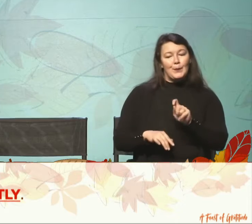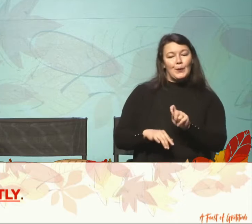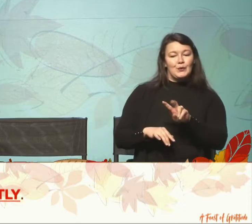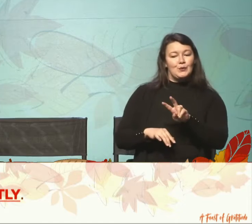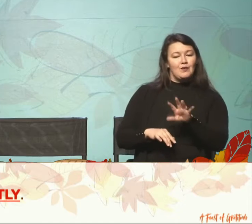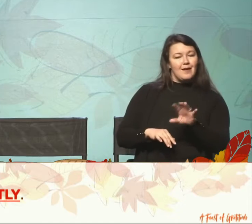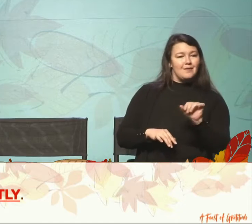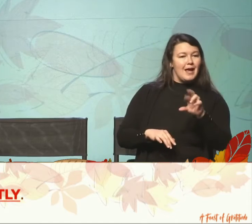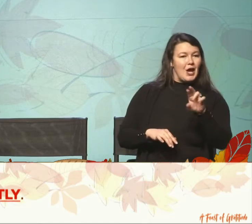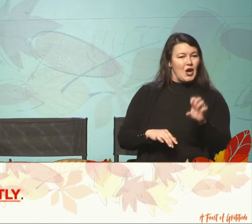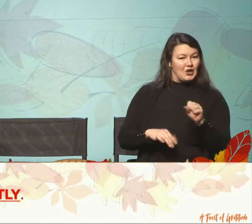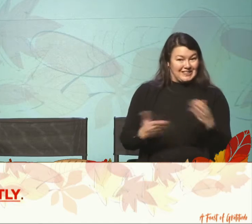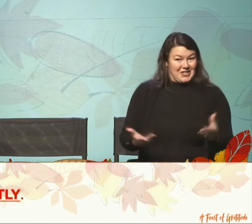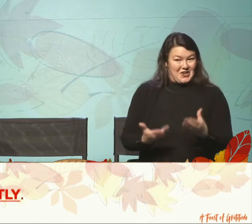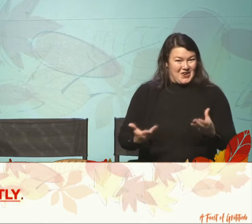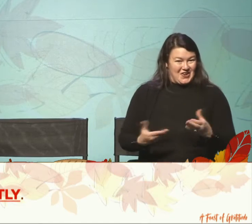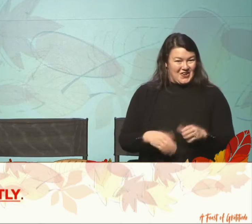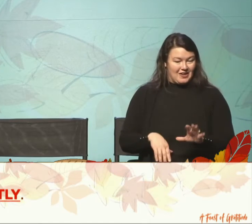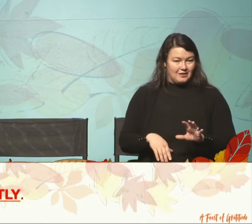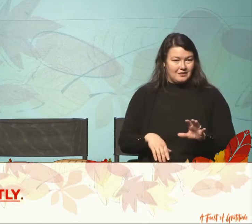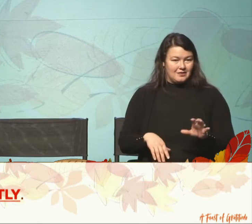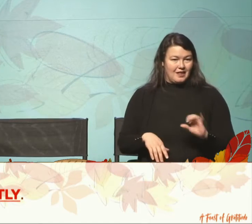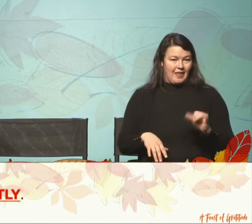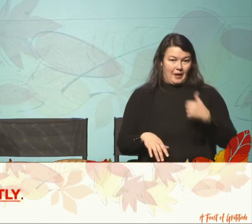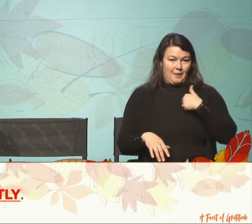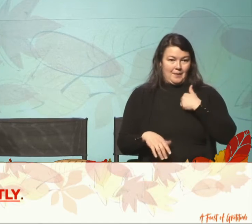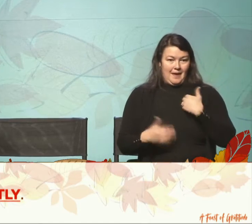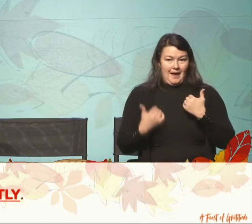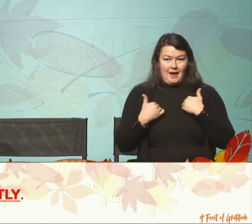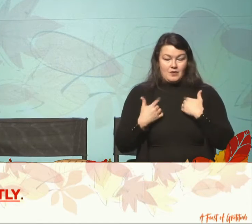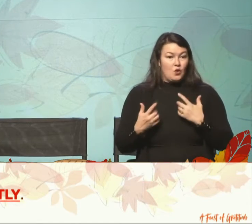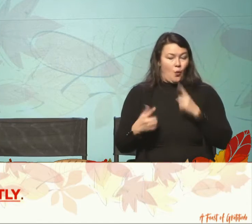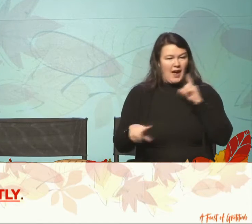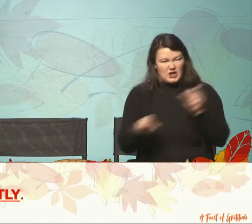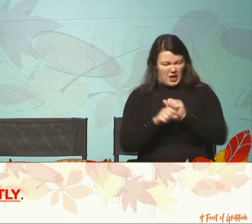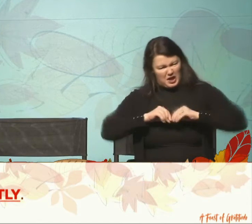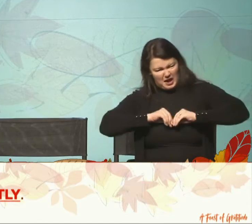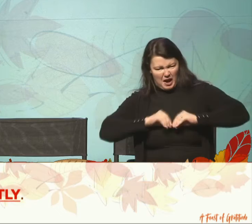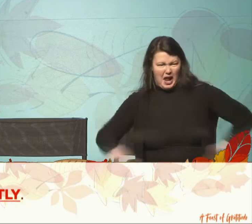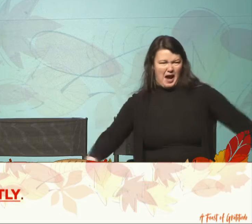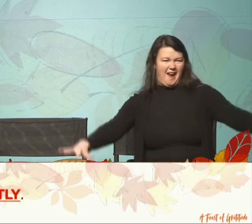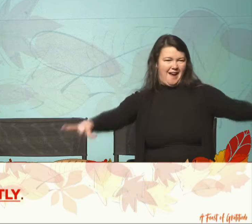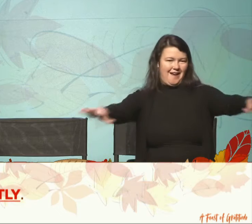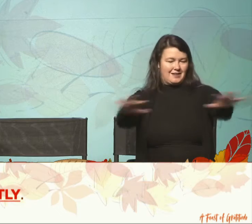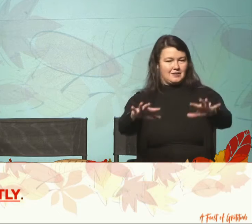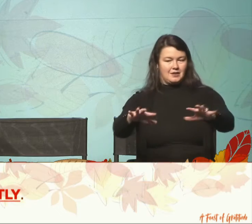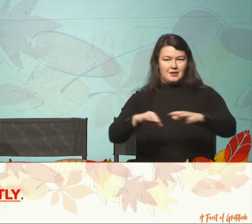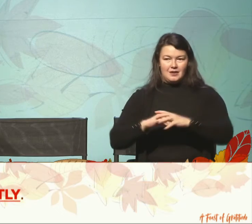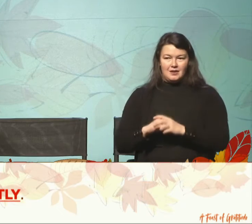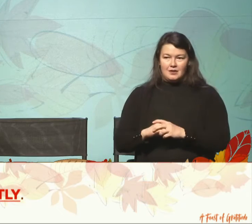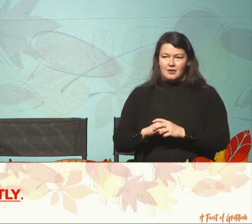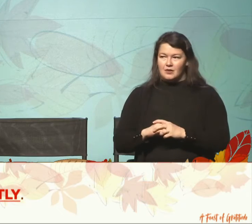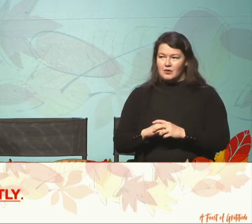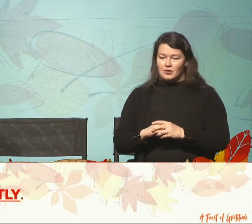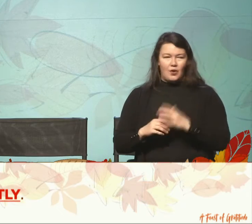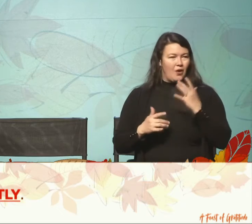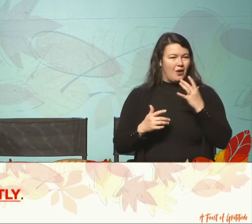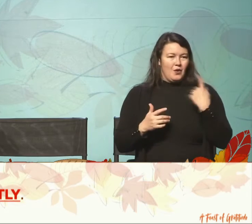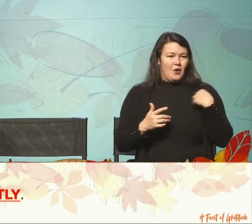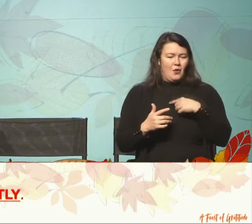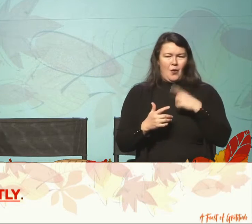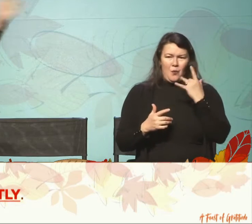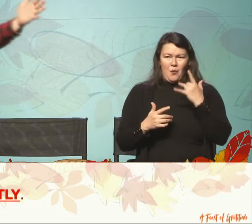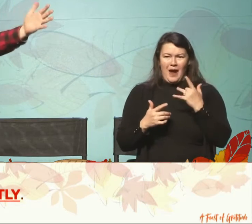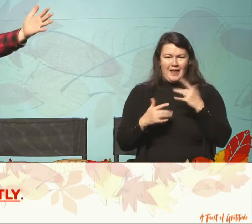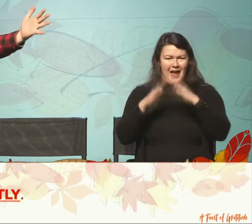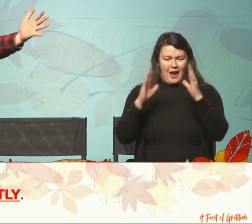like y'all have in Colorado here that I live on now. In Maine, we had land, And I couldn't figure out, why do y'all build houses so close to each other? You